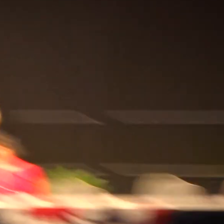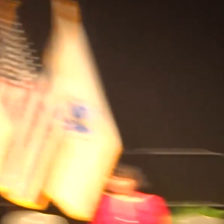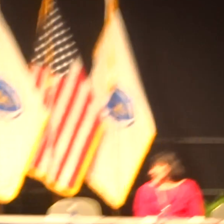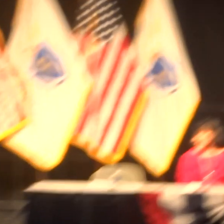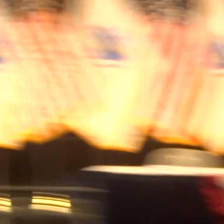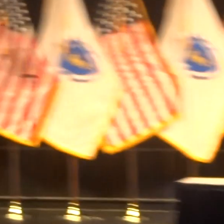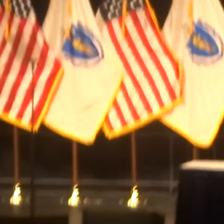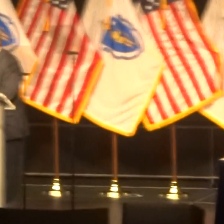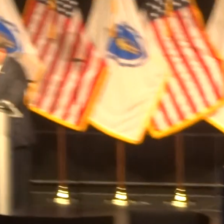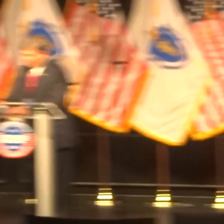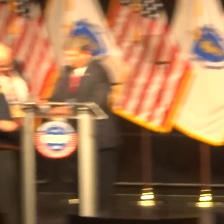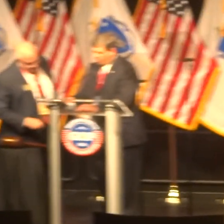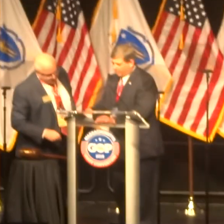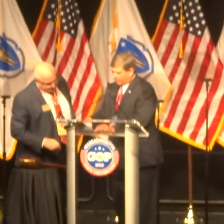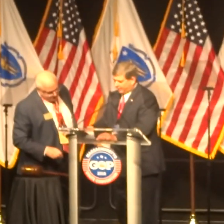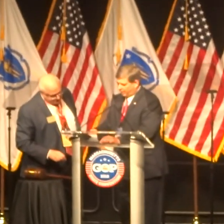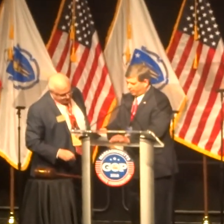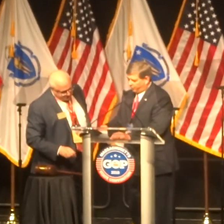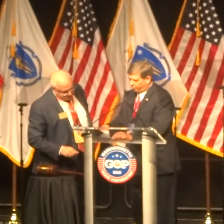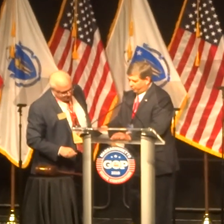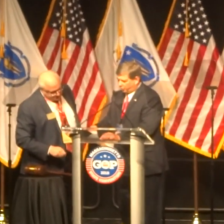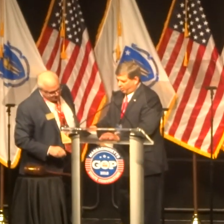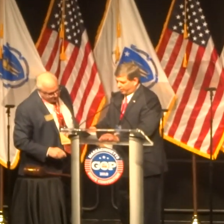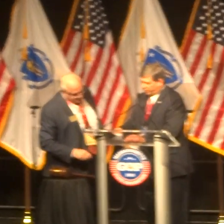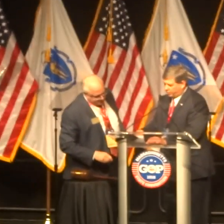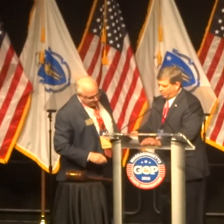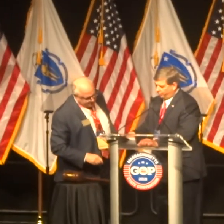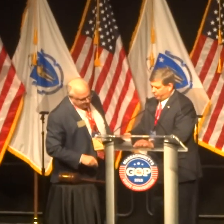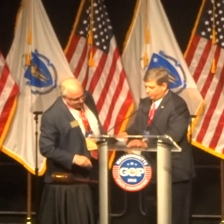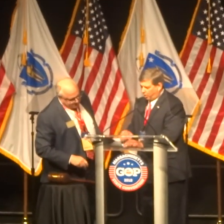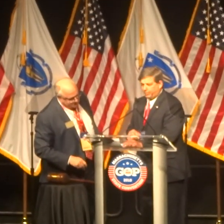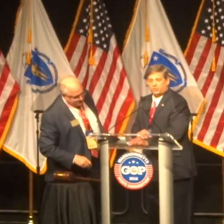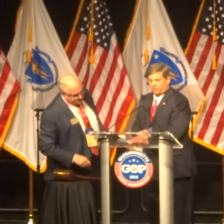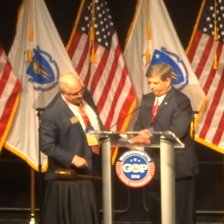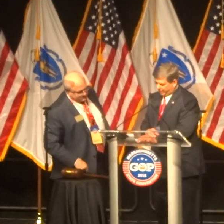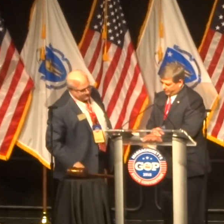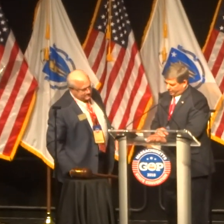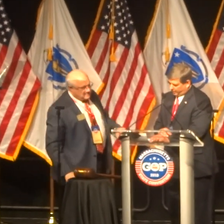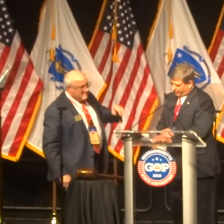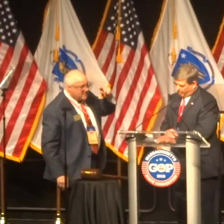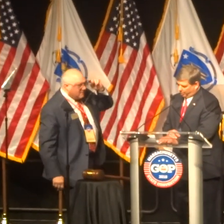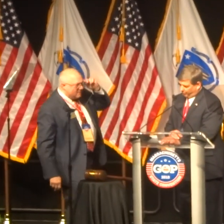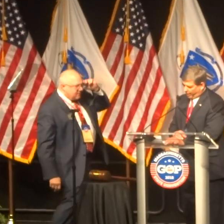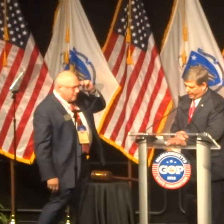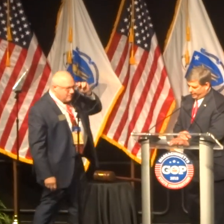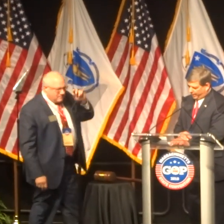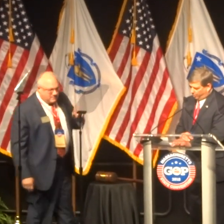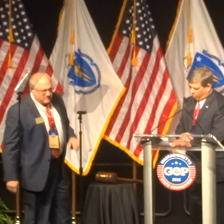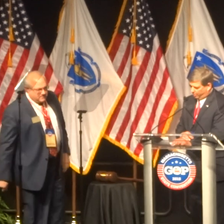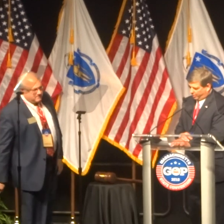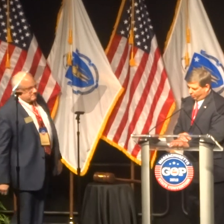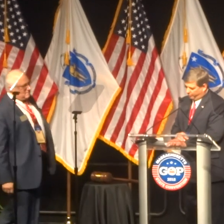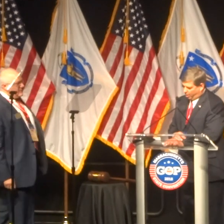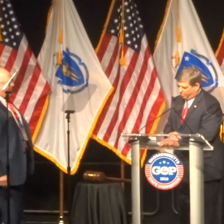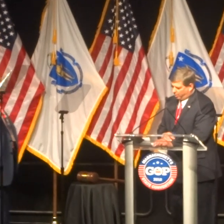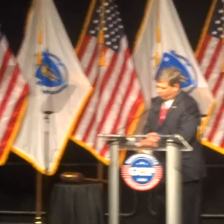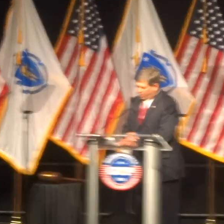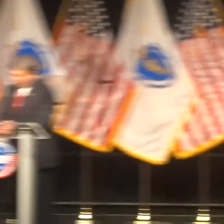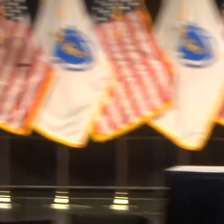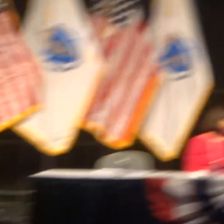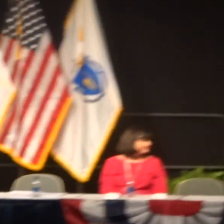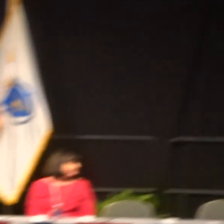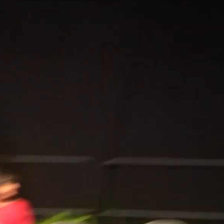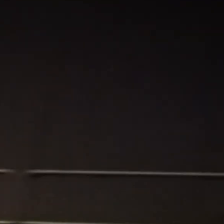chair recognizes Matt Scrivano, a delegate from Saugus, for the purpose of placing the name of Heidi M. Woolman of